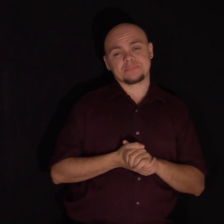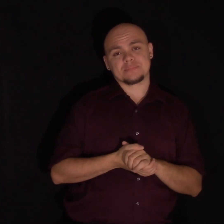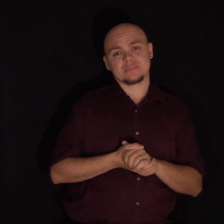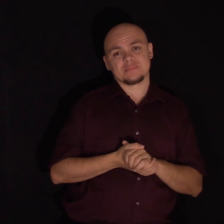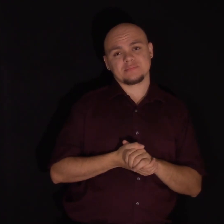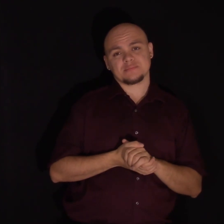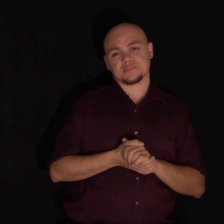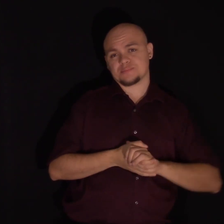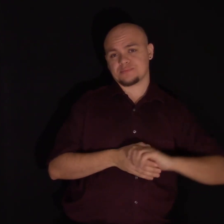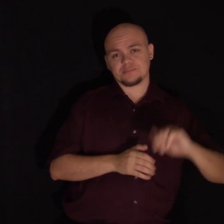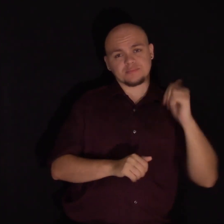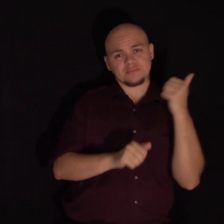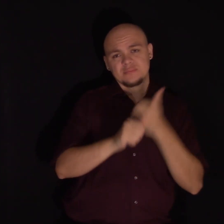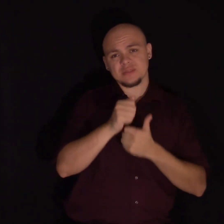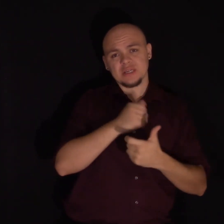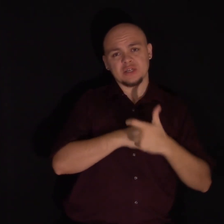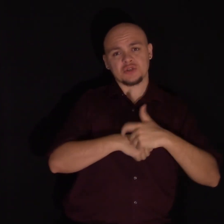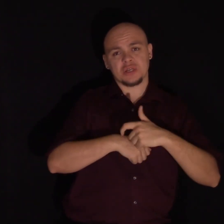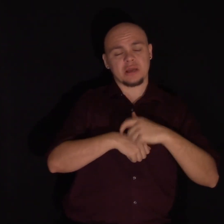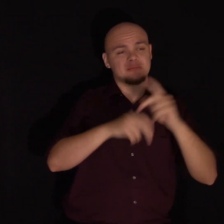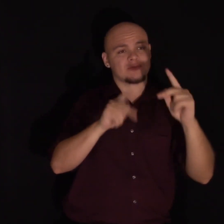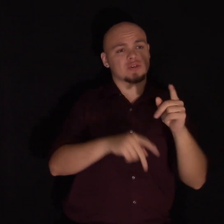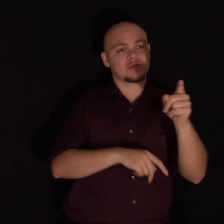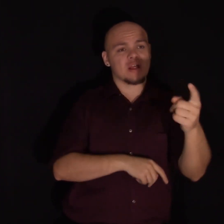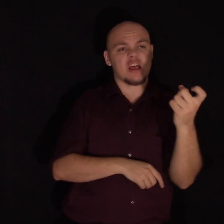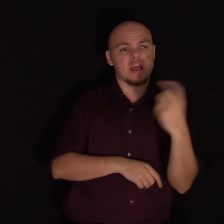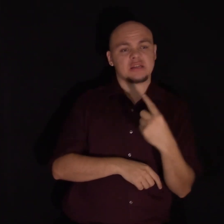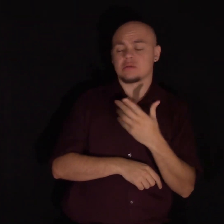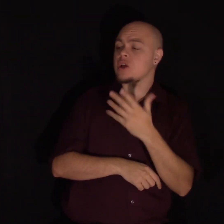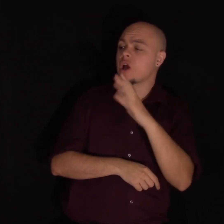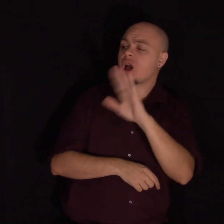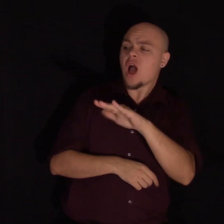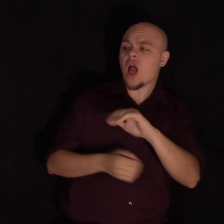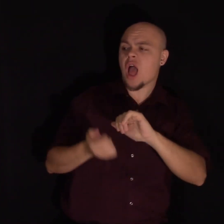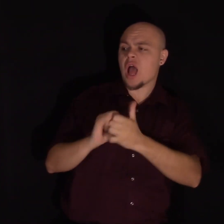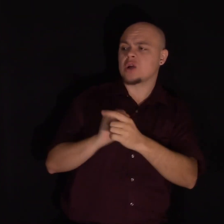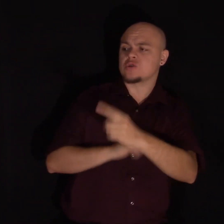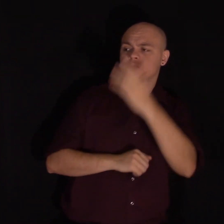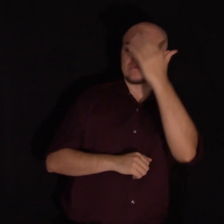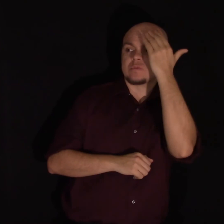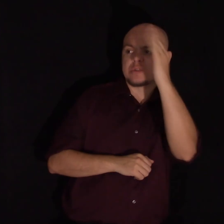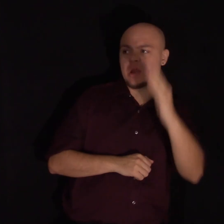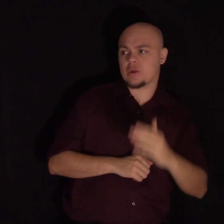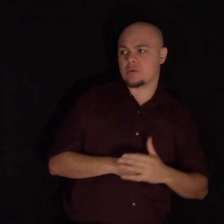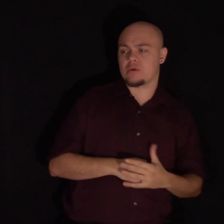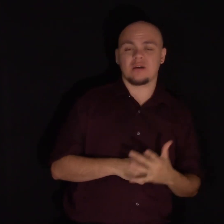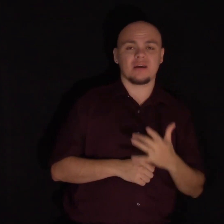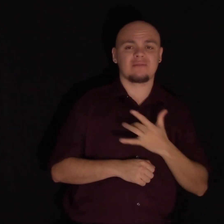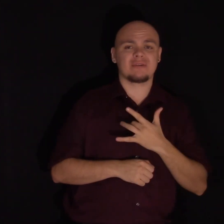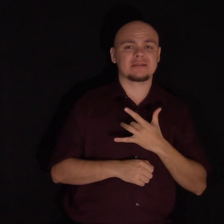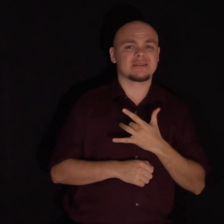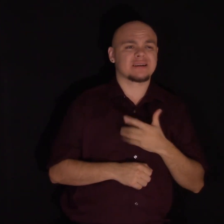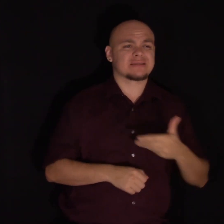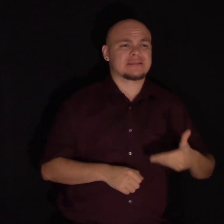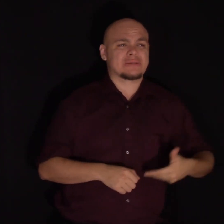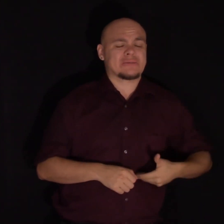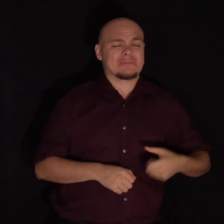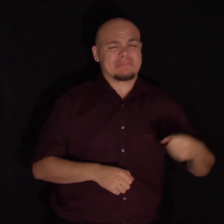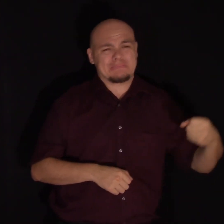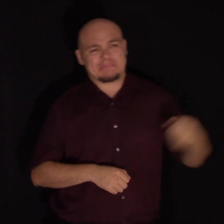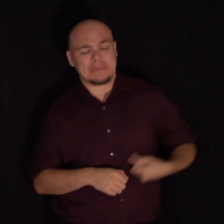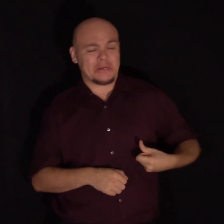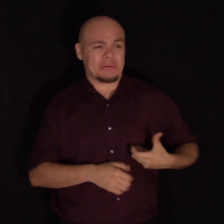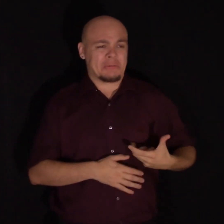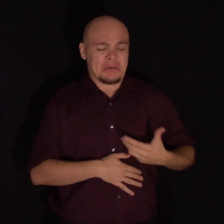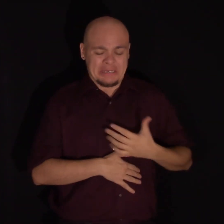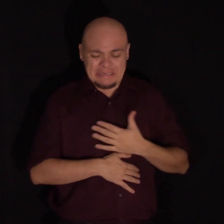Every time someone asks me, "How could you not have known?" it feels like a punch in the gut.